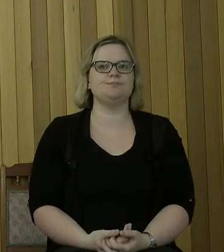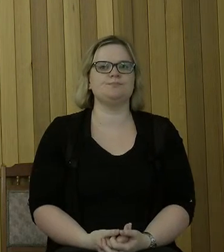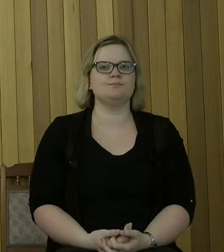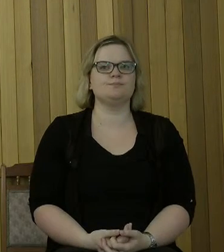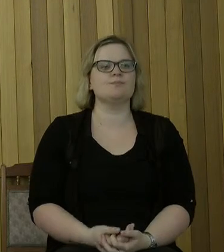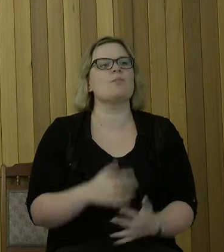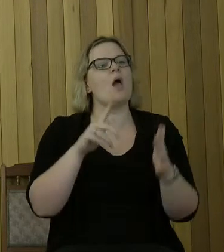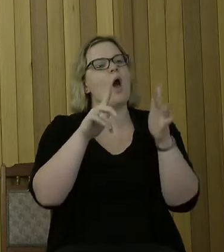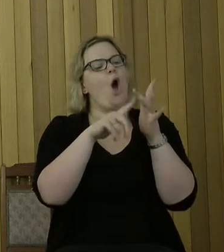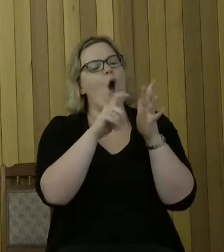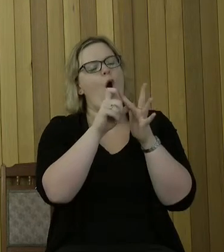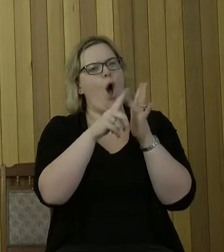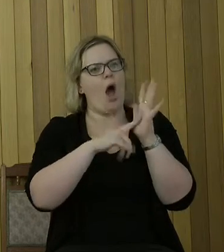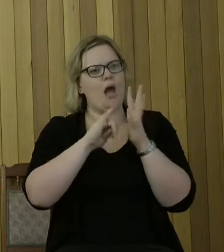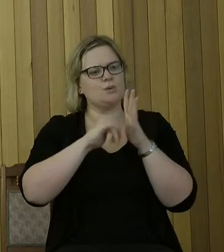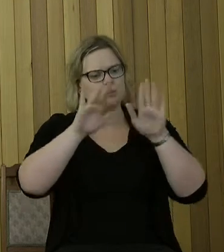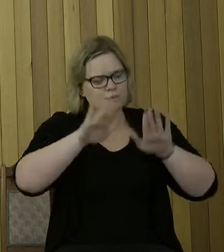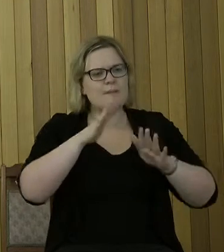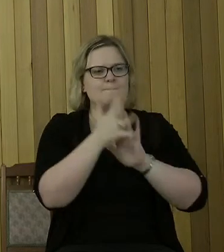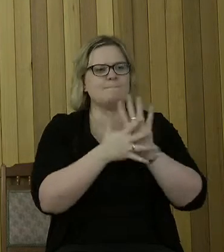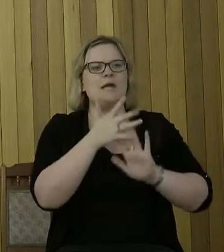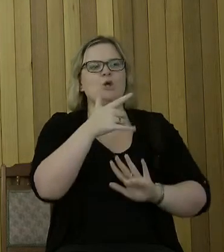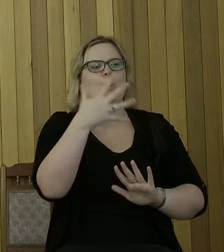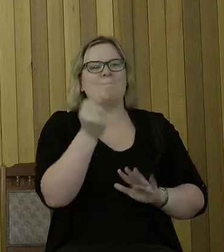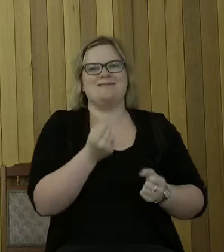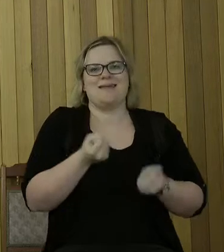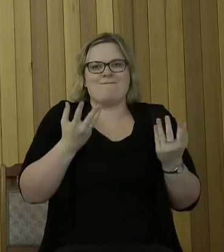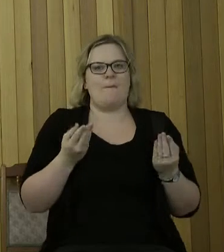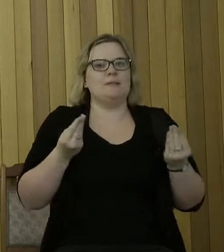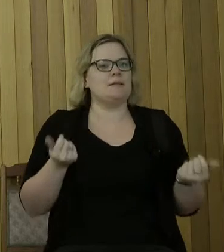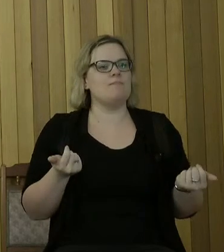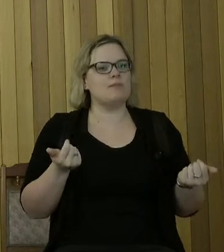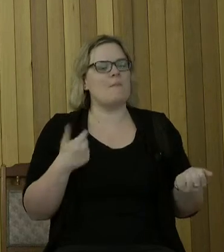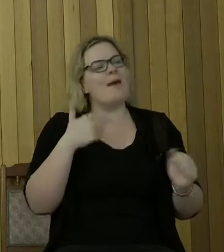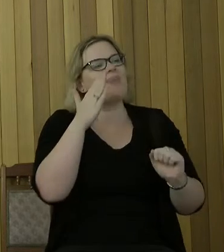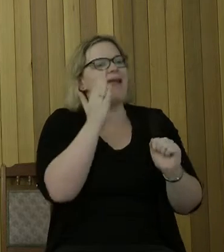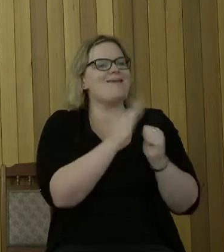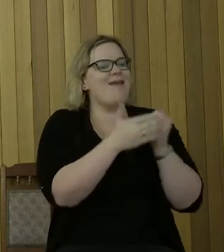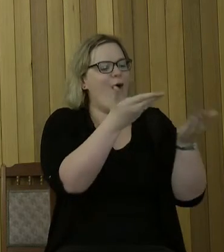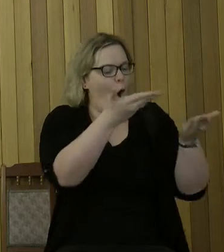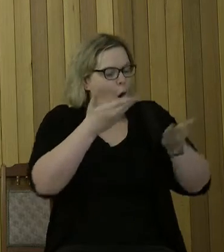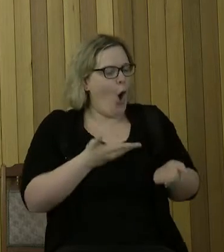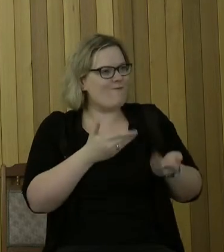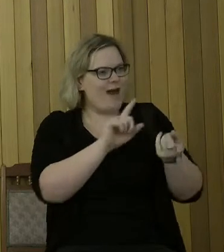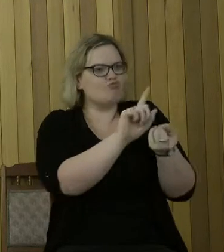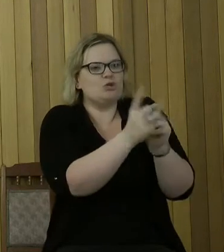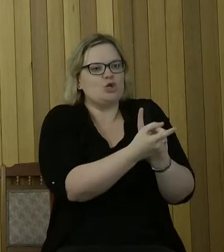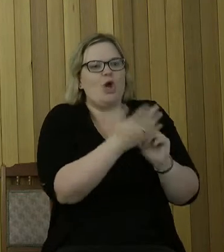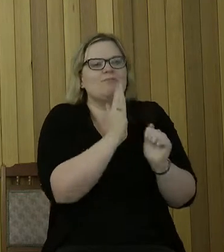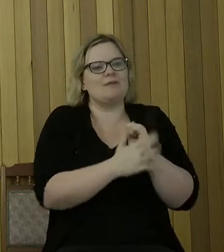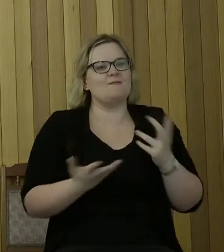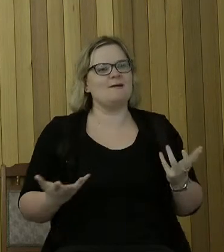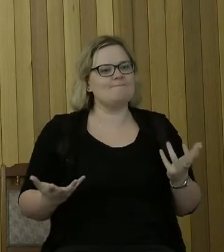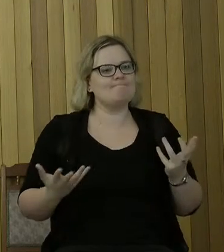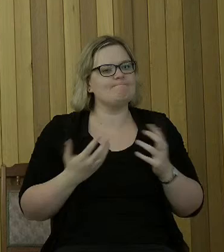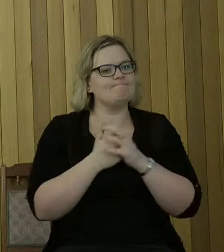You see, idols demand sacrifice, but never offer grace in return.